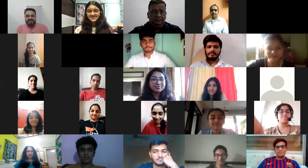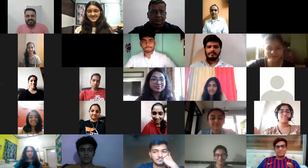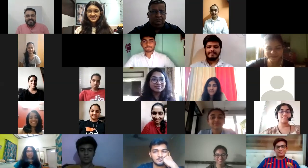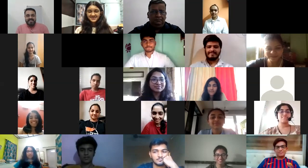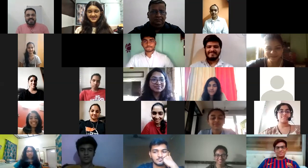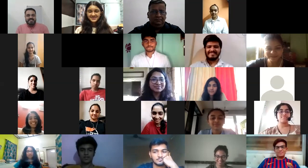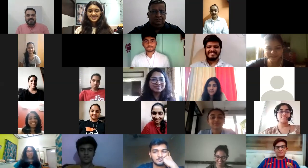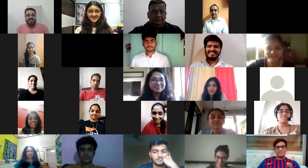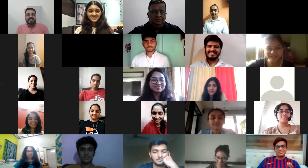Yeah. So